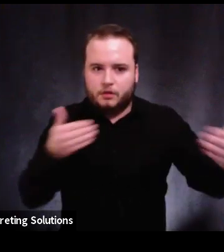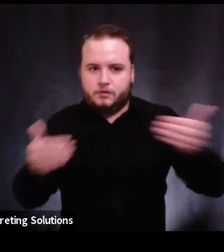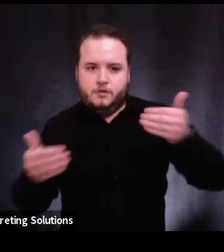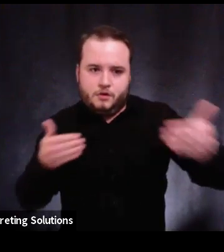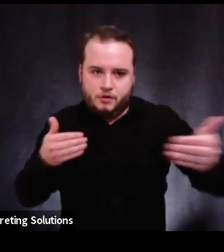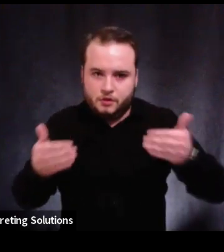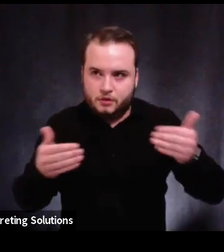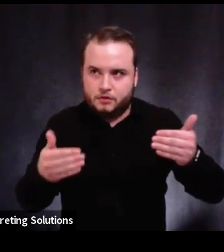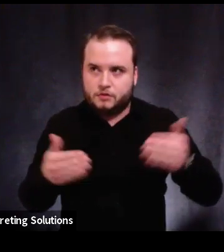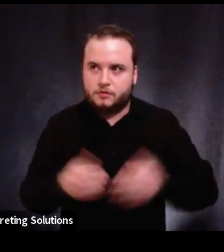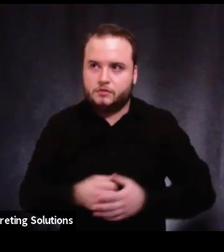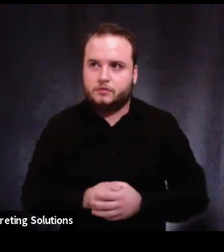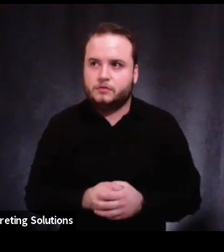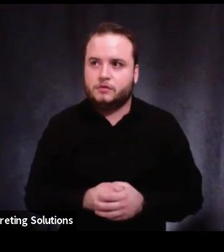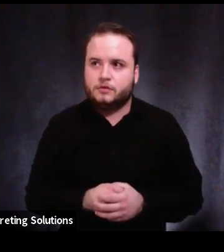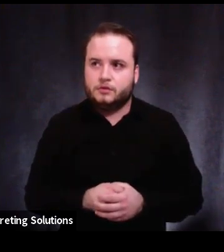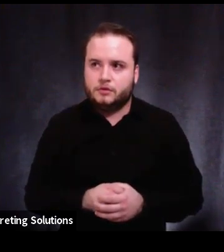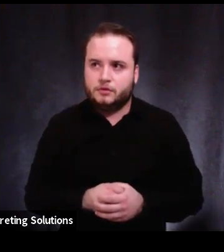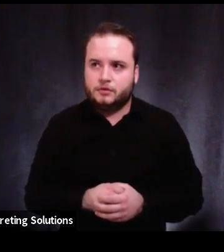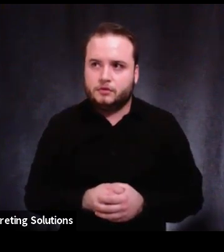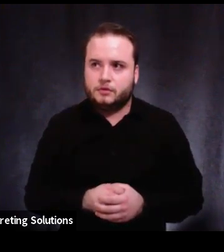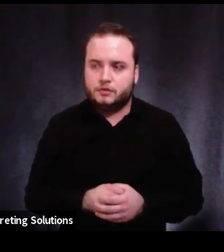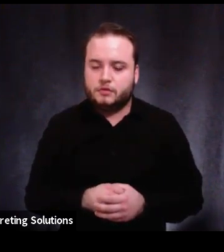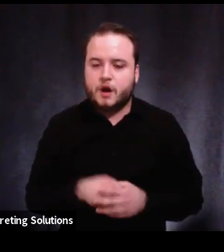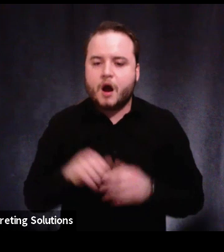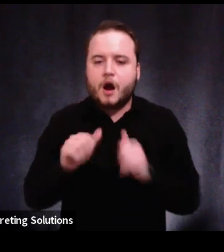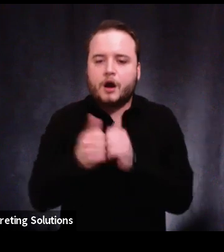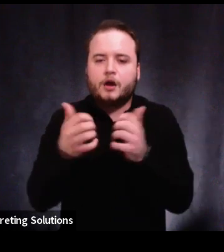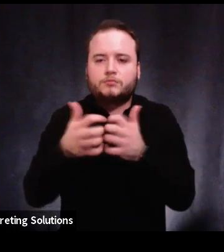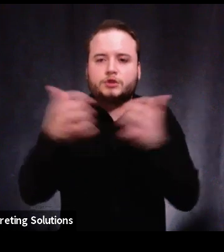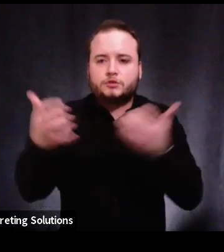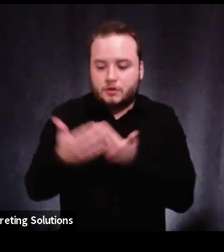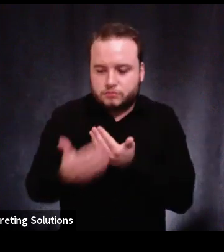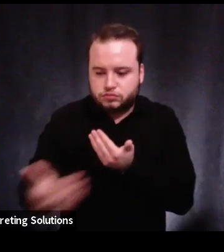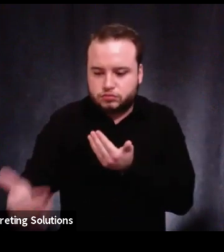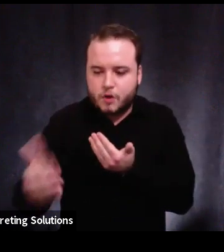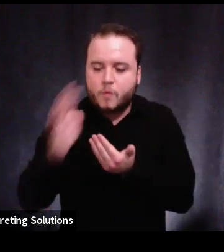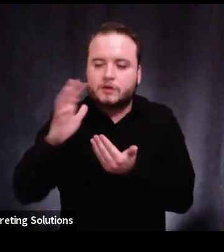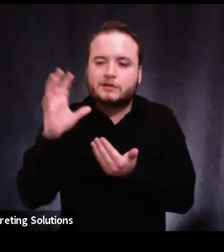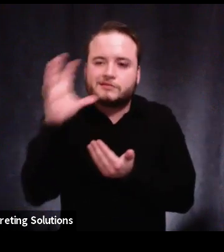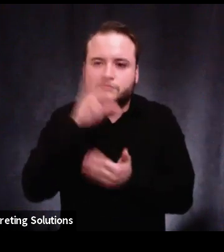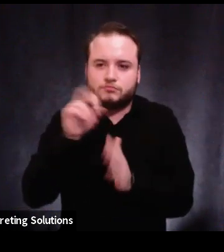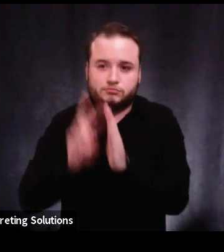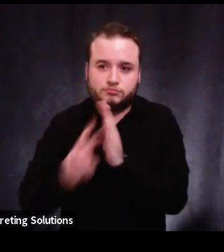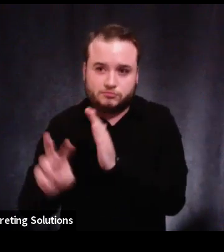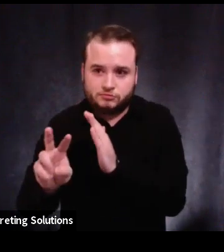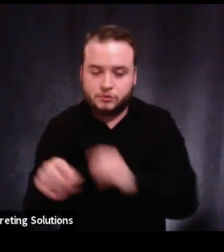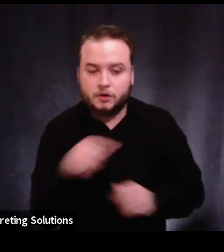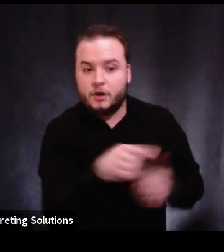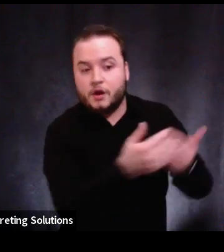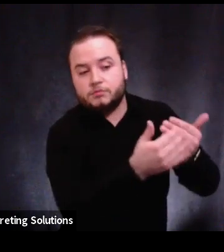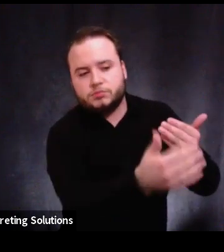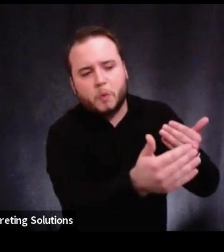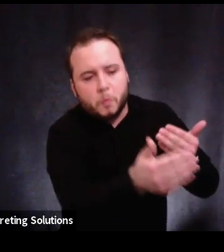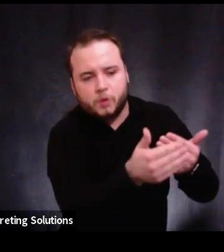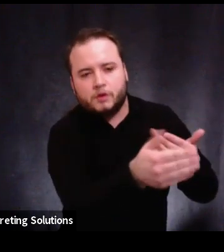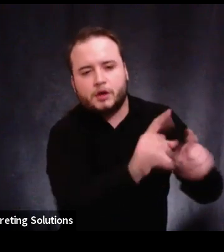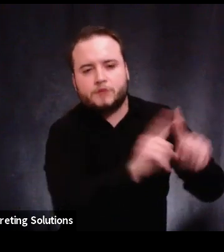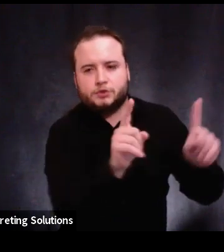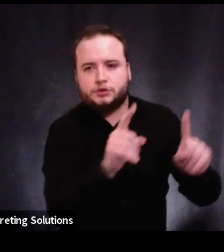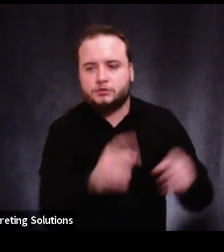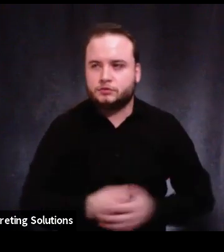certain period of time, and depending on how that changes or how the governor decides of what